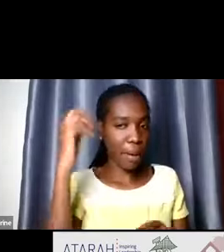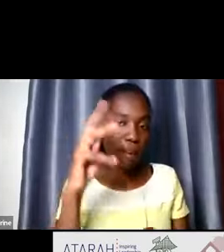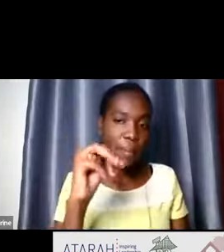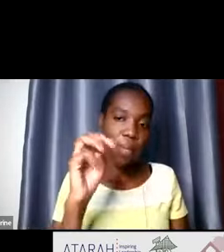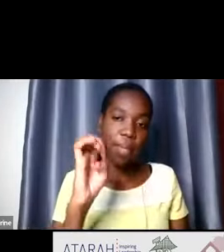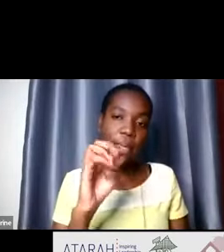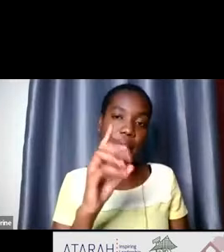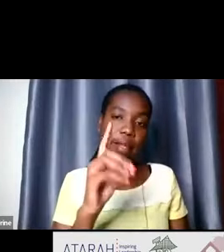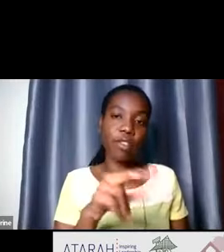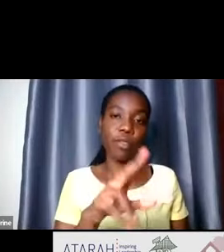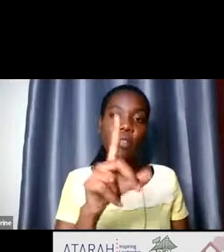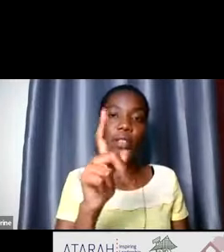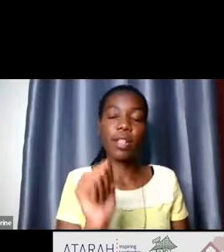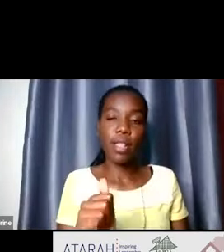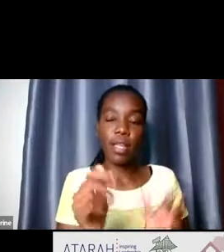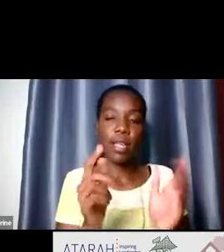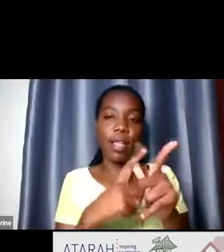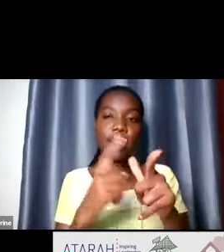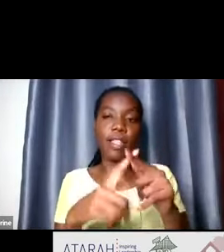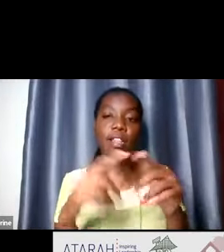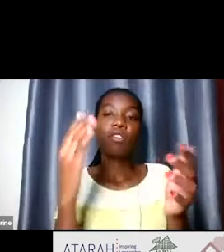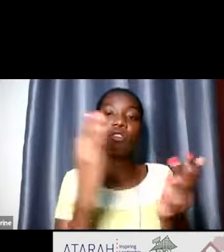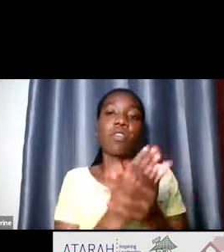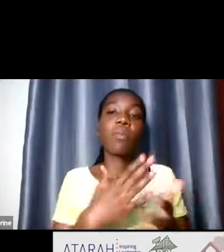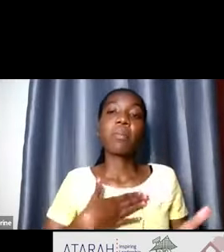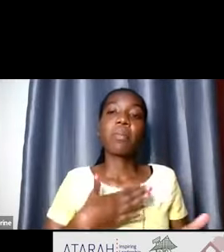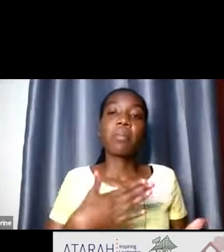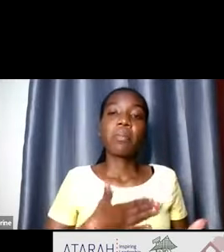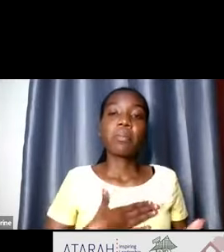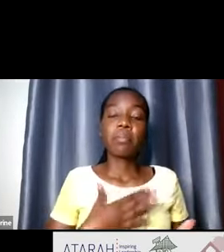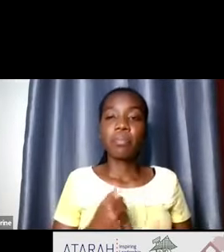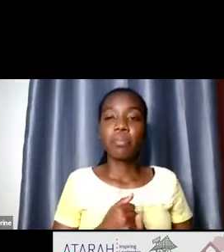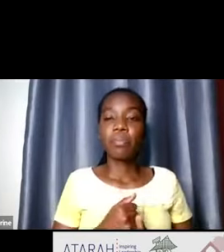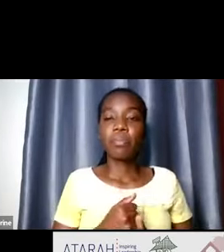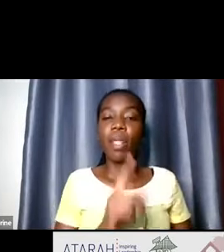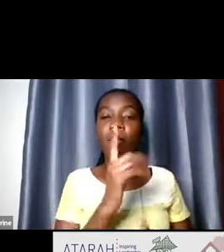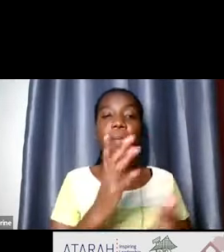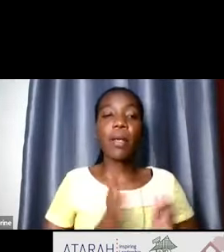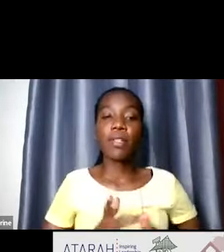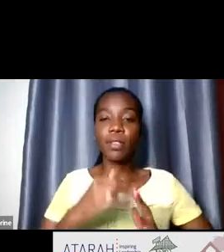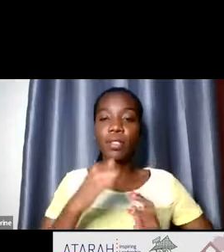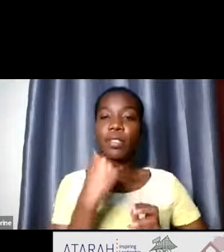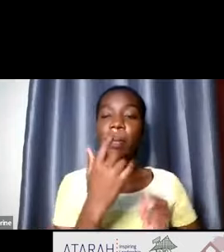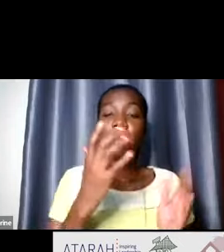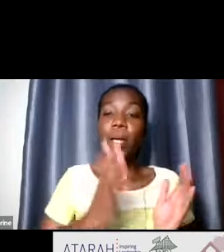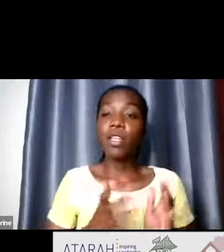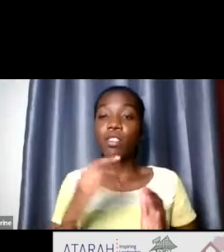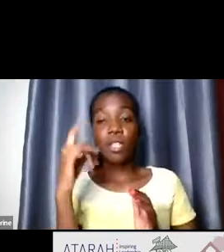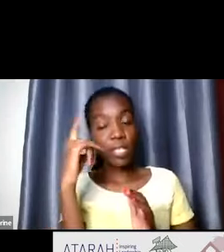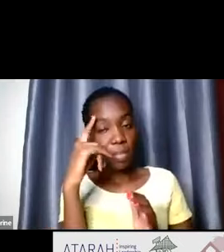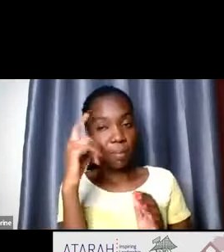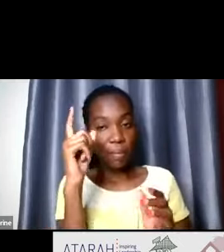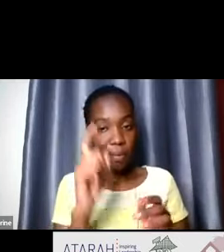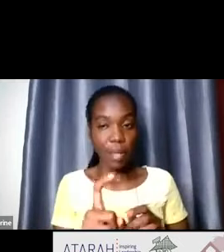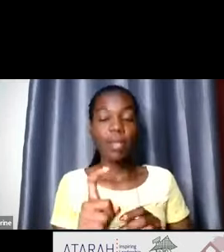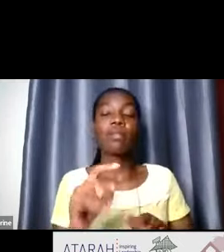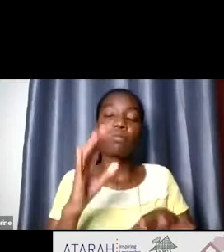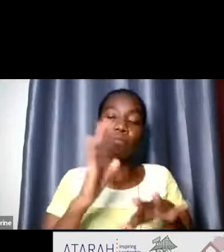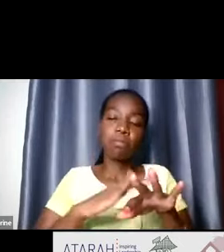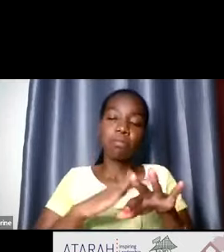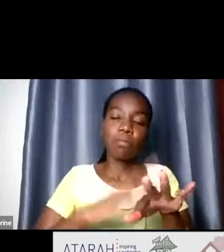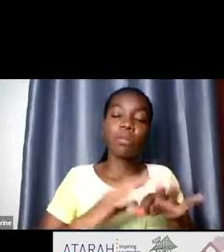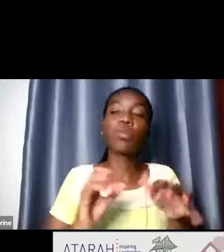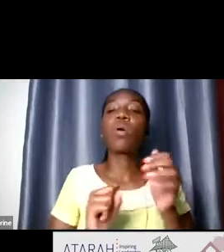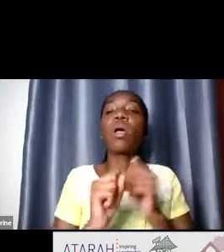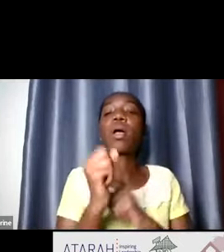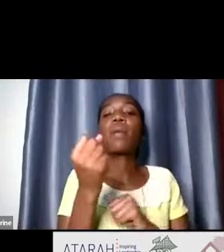of the brain. So you stop breathing. That's why we say the person sleeping need to be woken up, so that they're